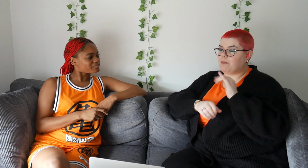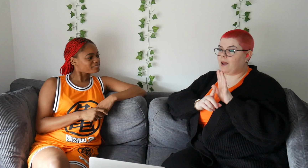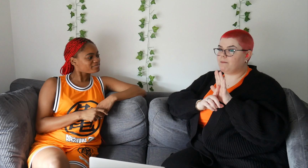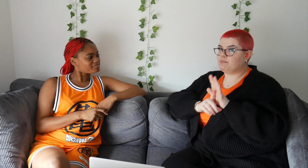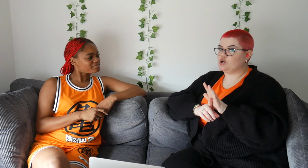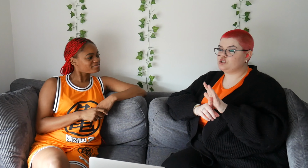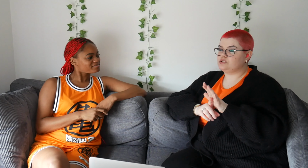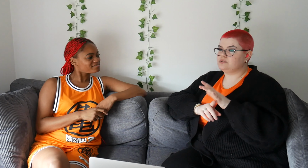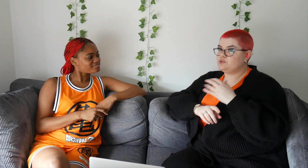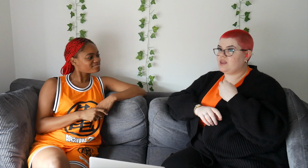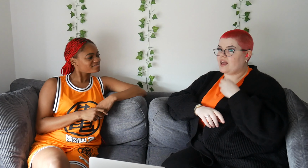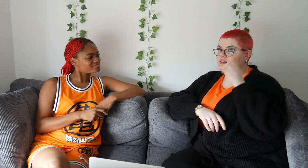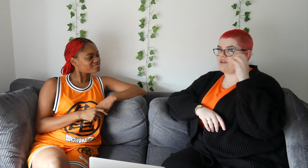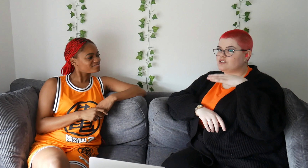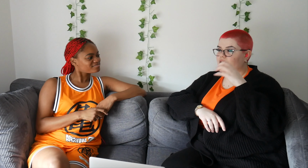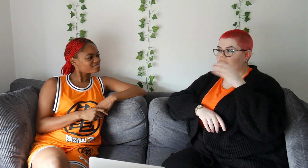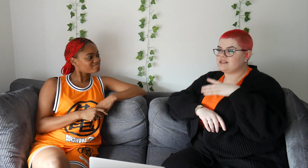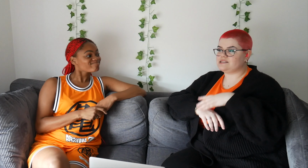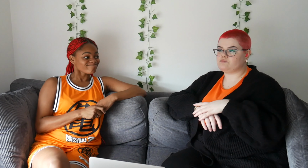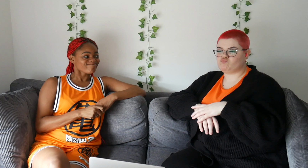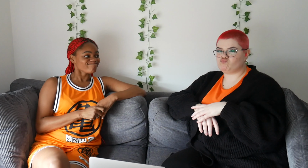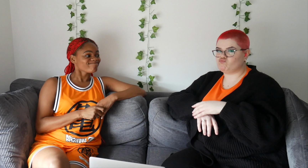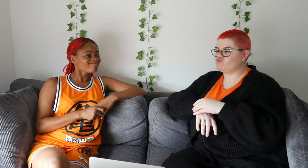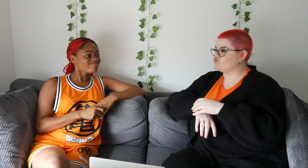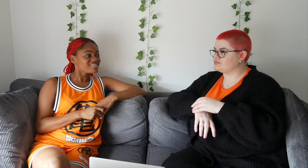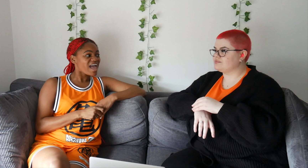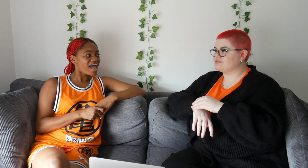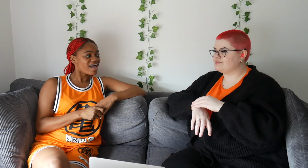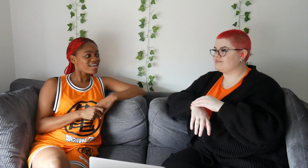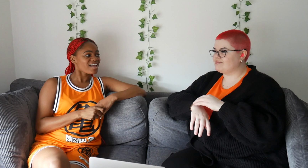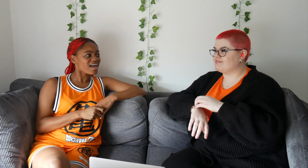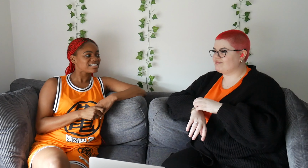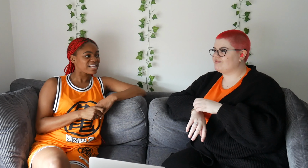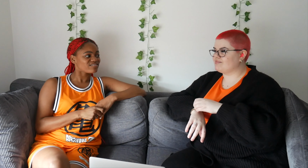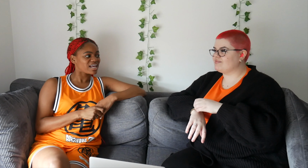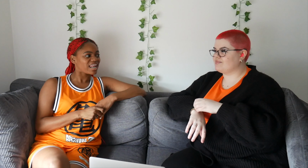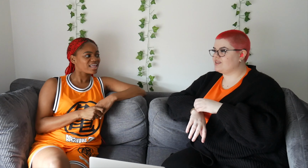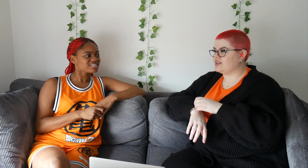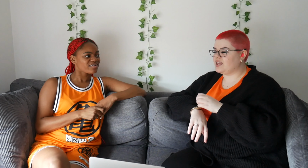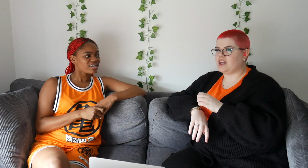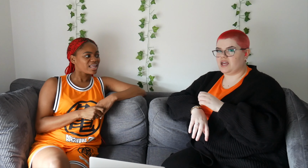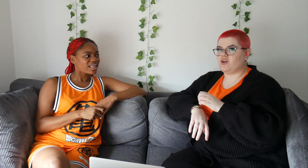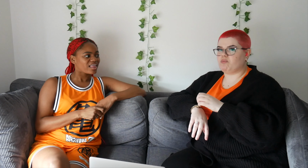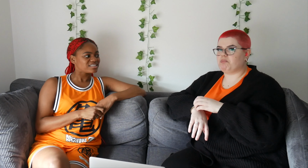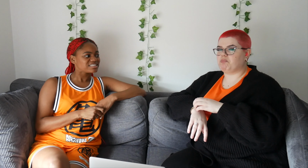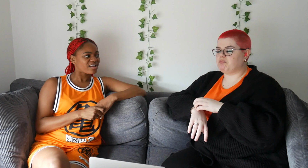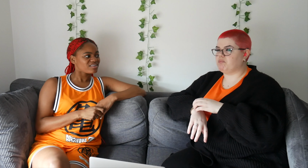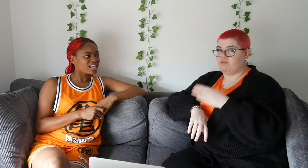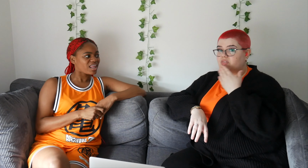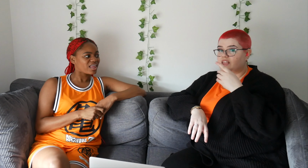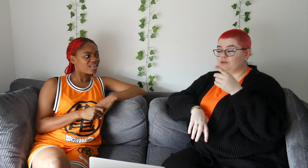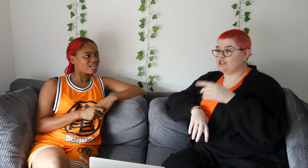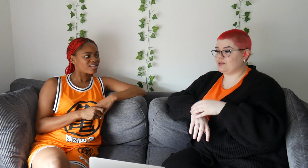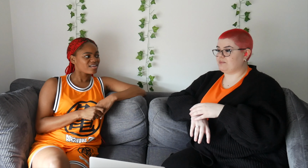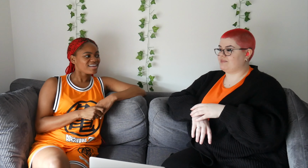might push to get the flashing lights in my flat. Yeah, definitely. Thanks to you.